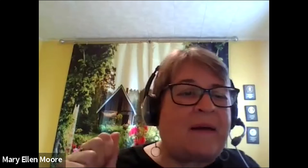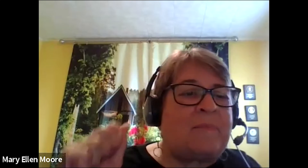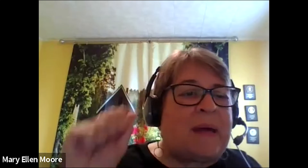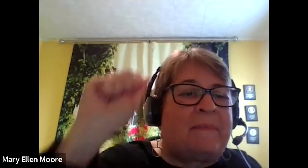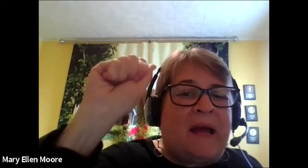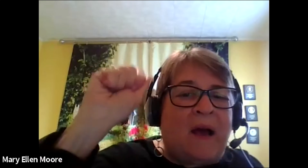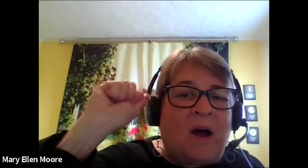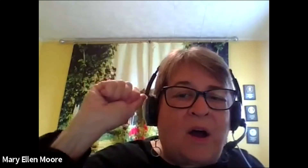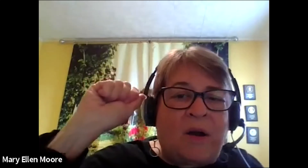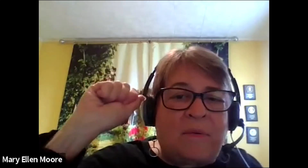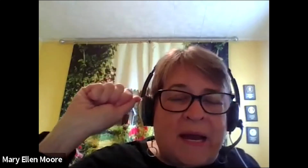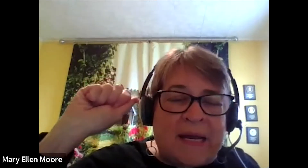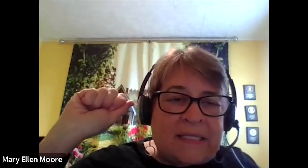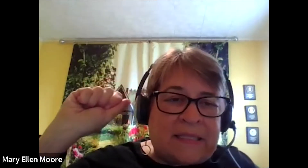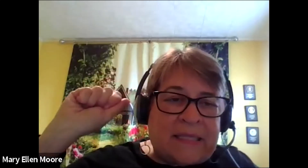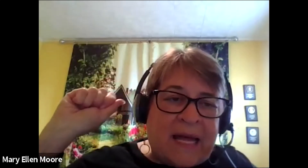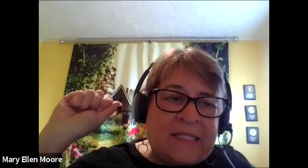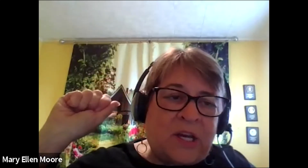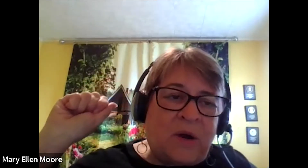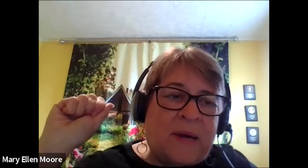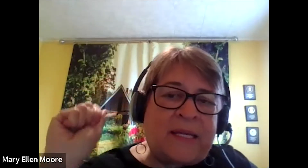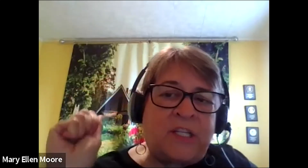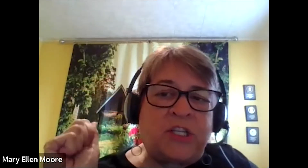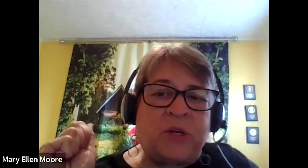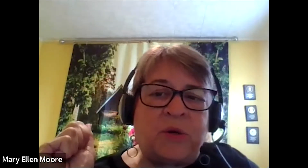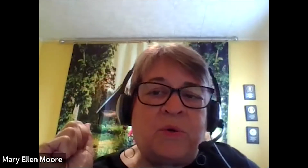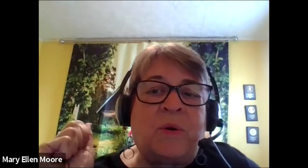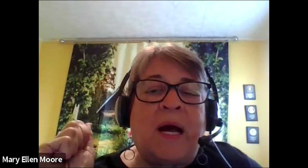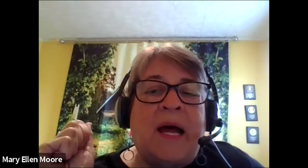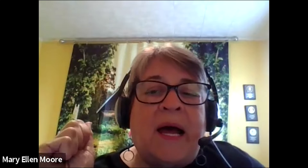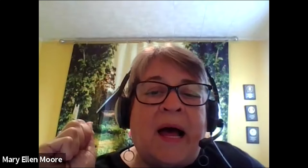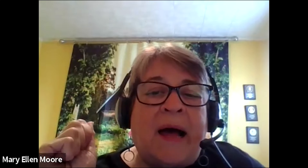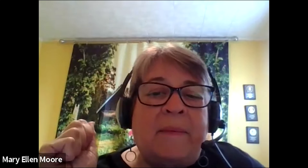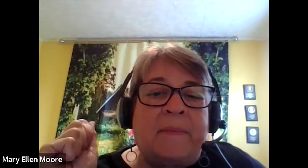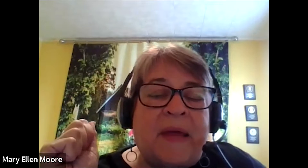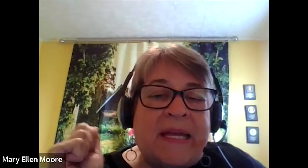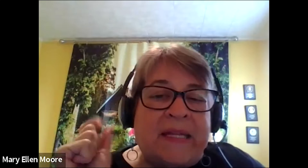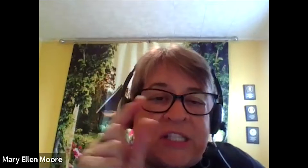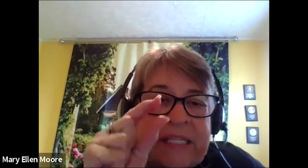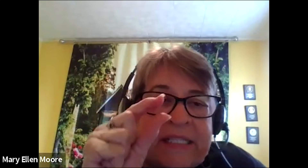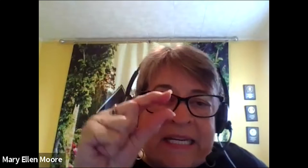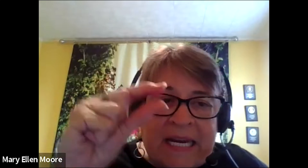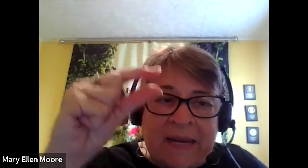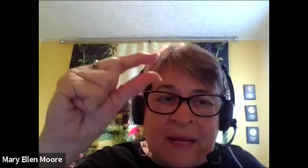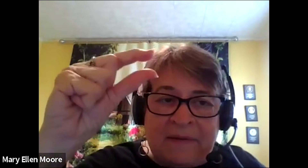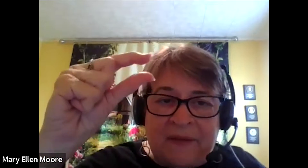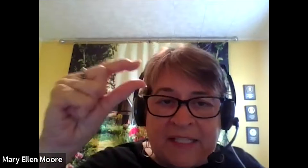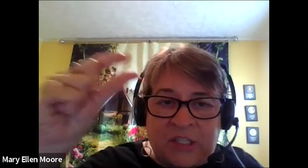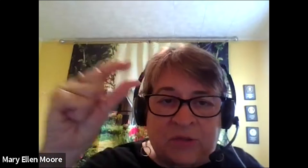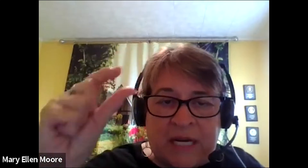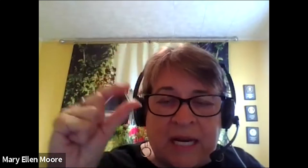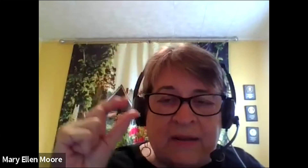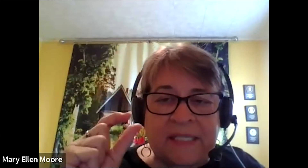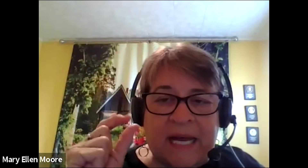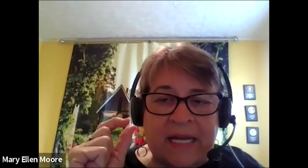But all right, let's go into just a teeny bit of history of sign